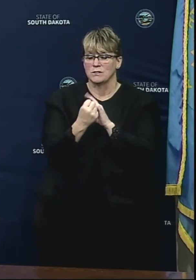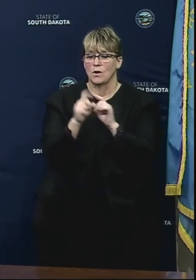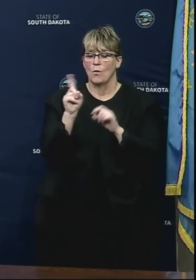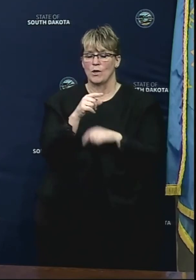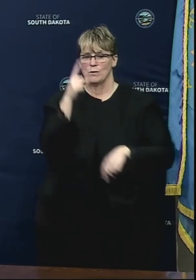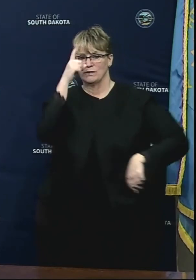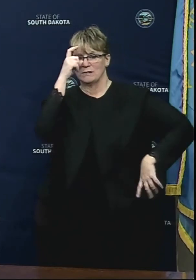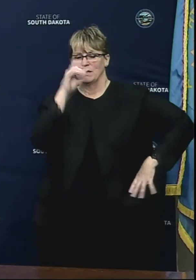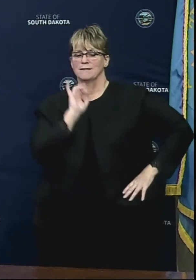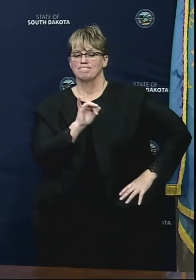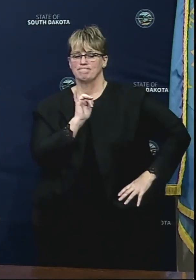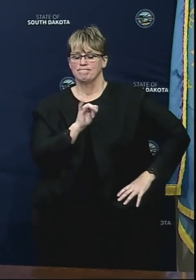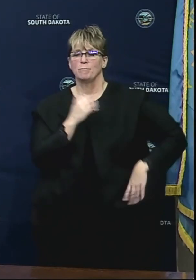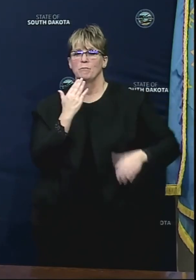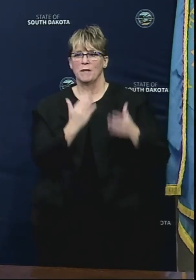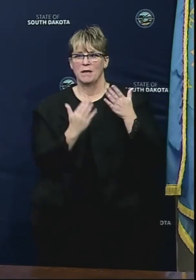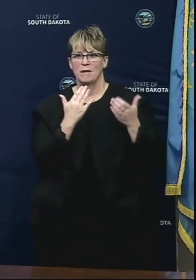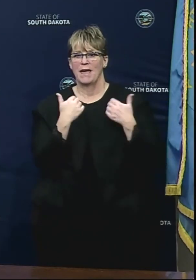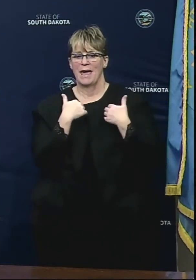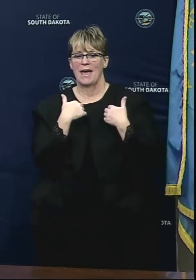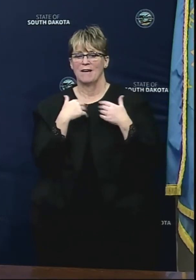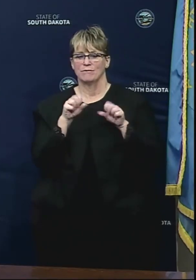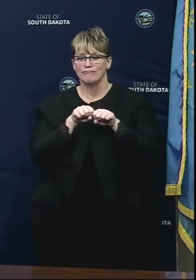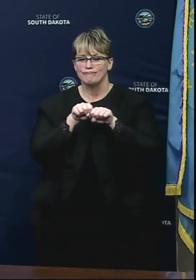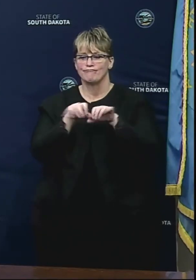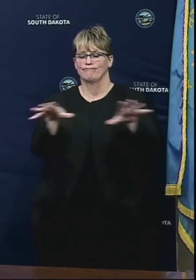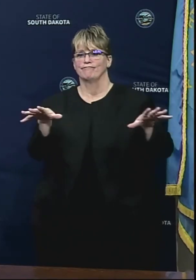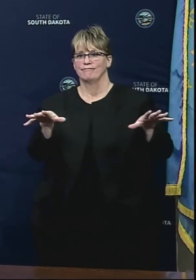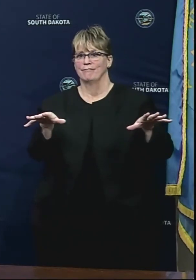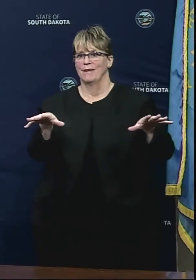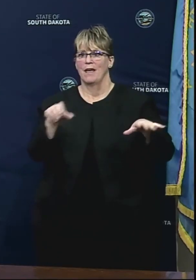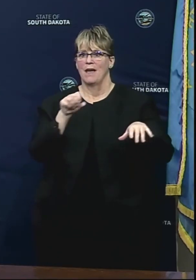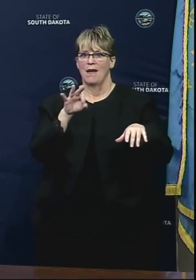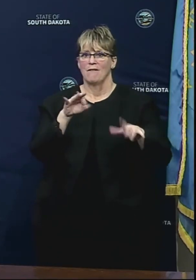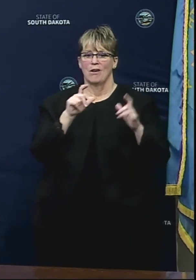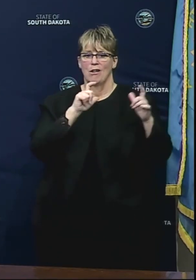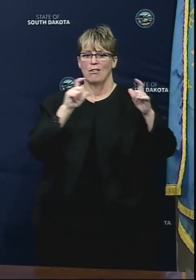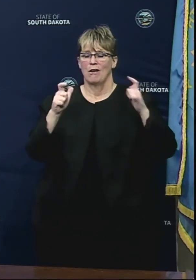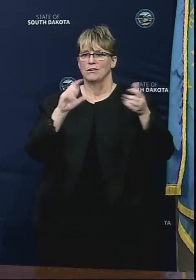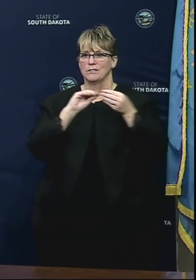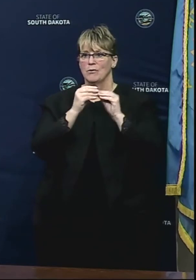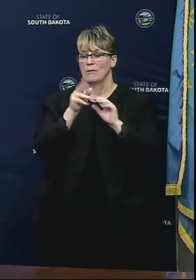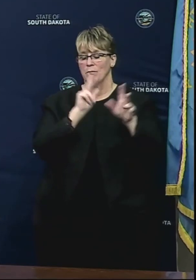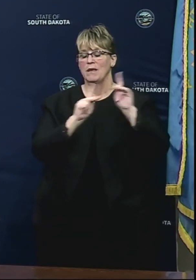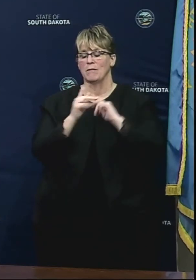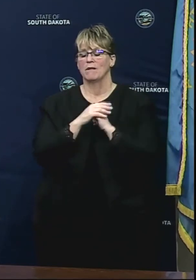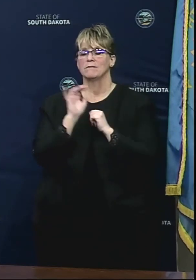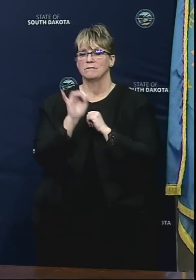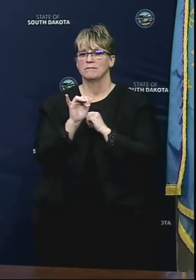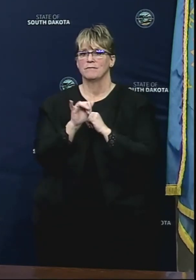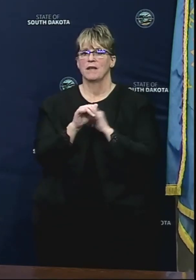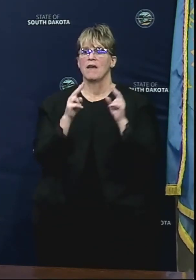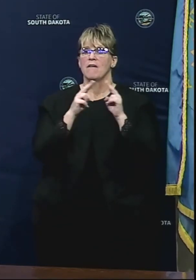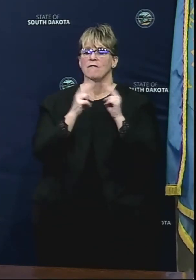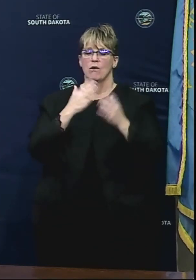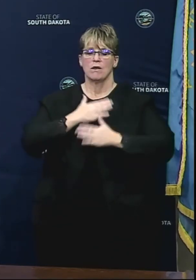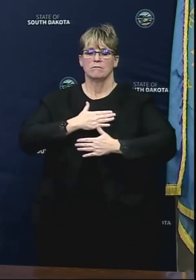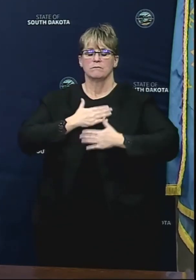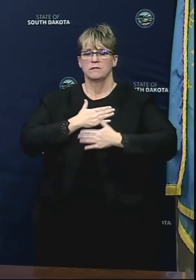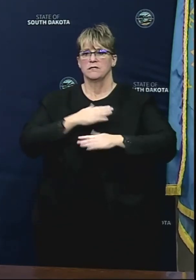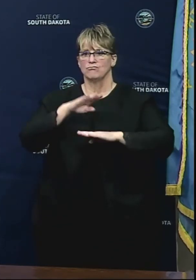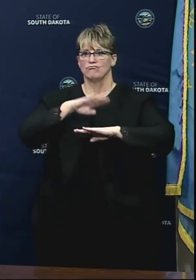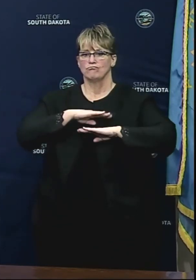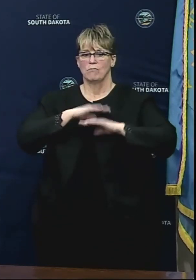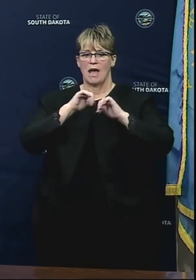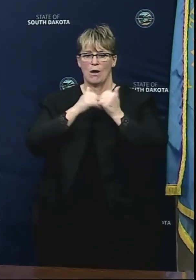suspect there might be, transmission of a large number of people. And so very pleased with how that has